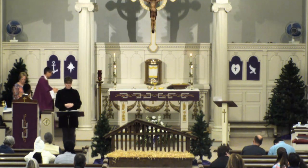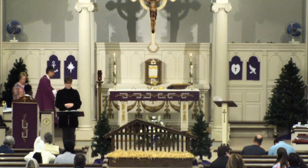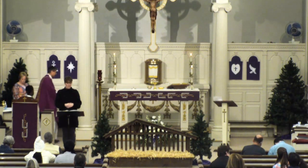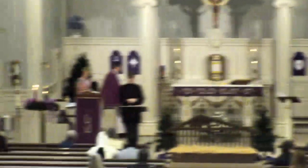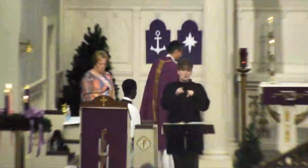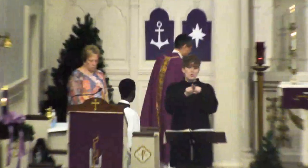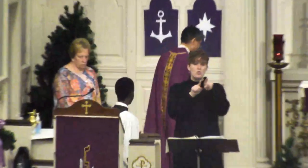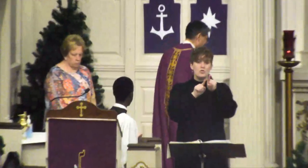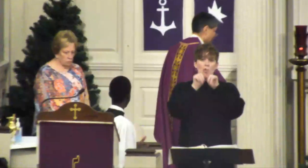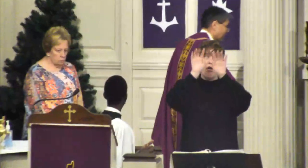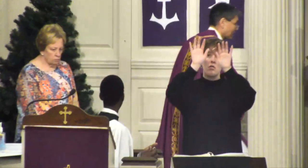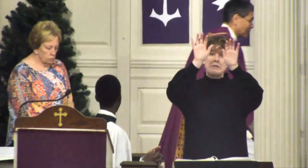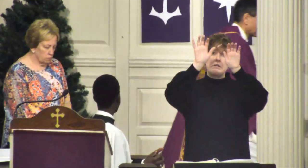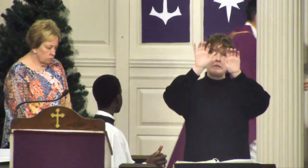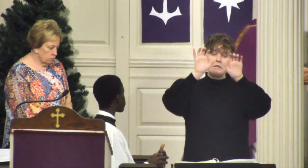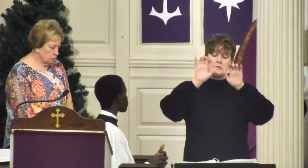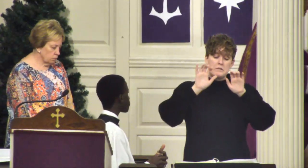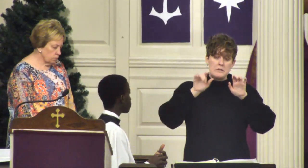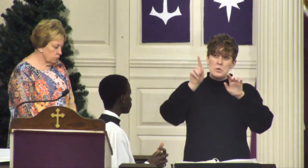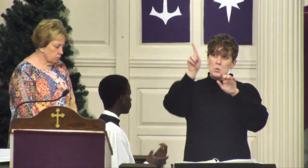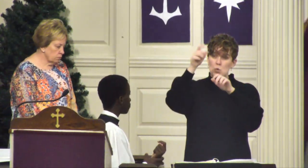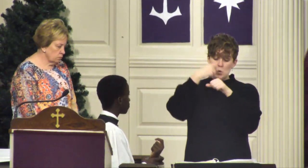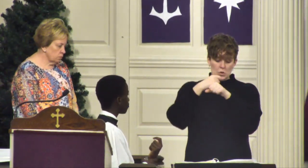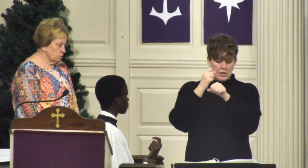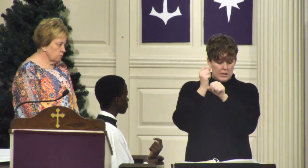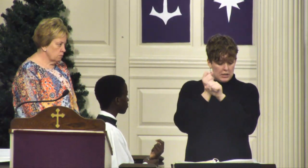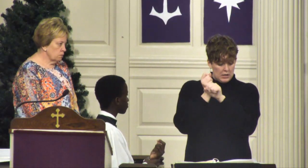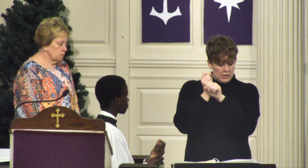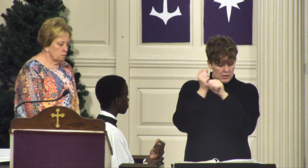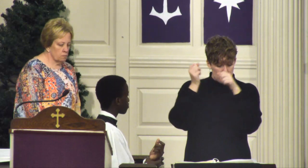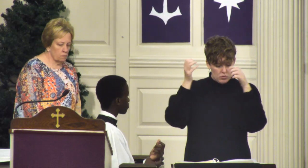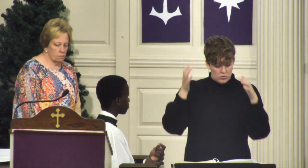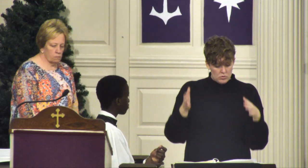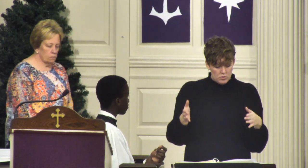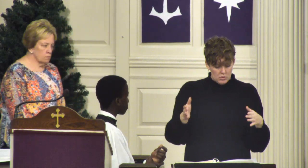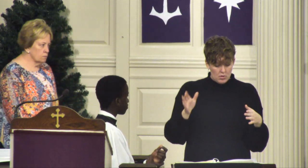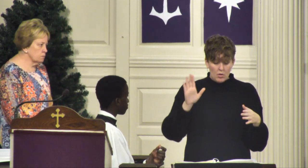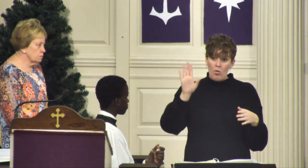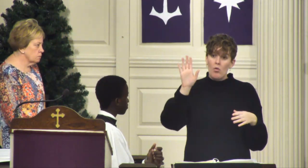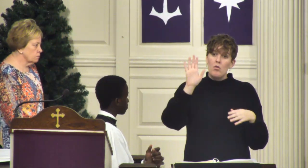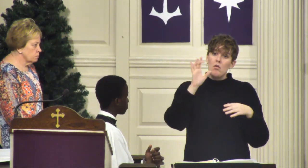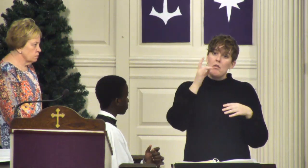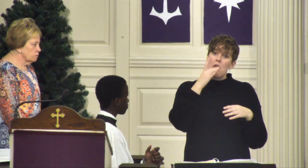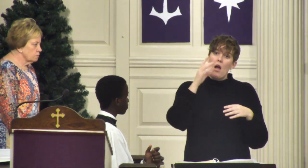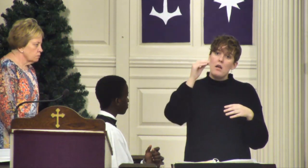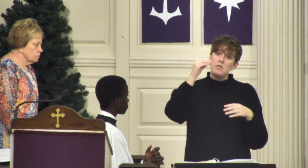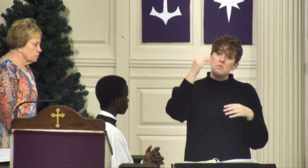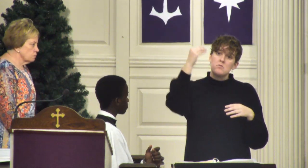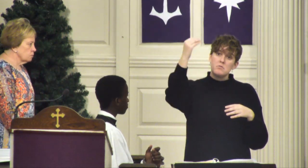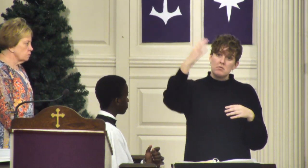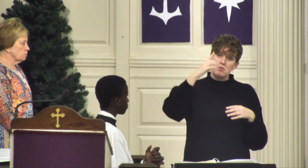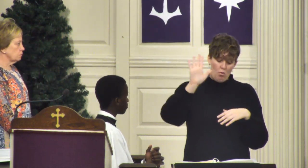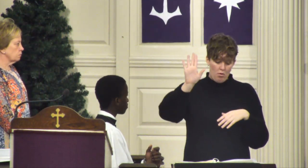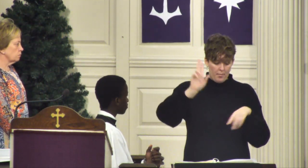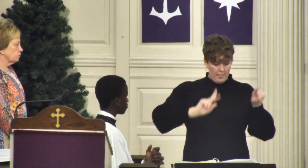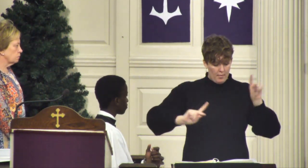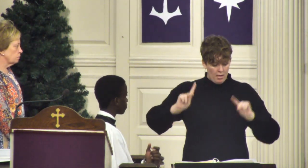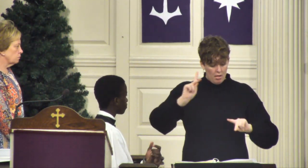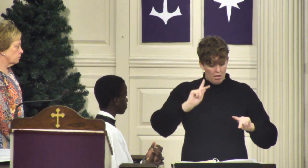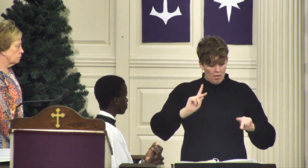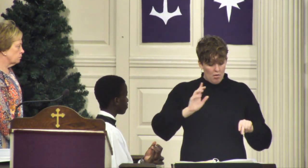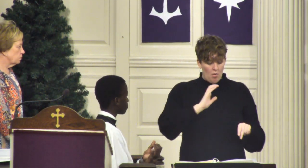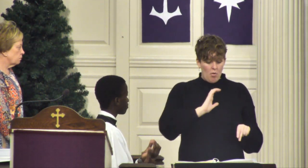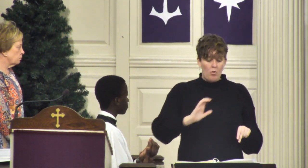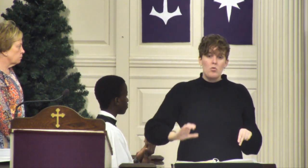Creator of the stars of night, your people's everlasting light,